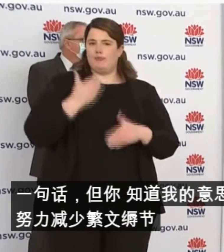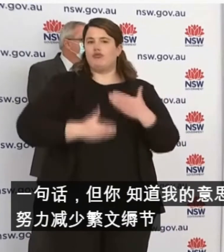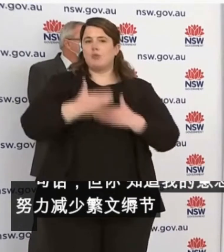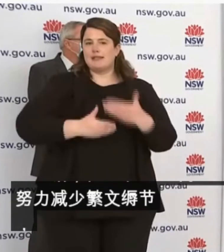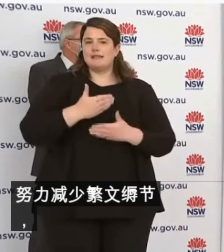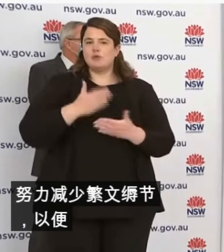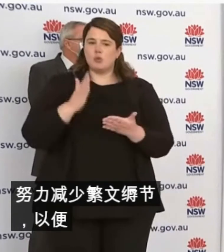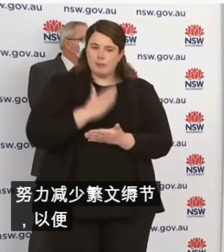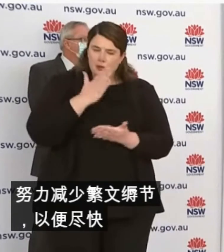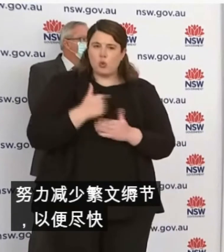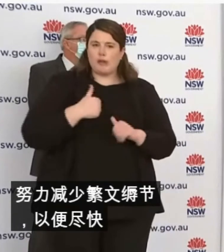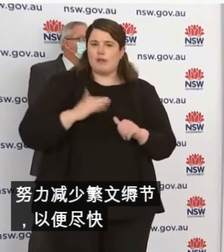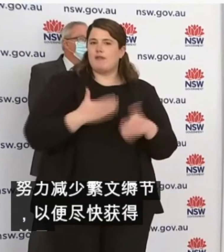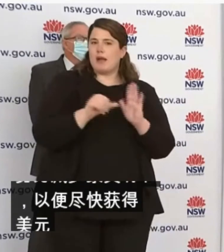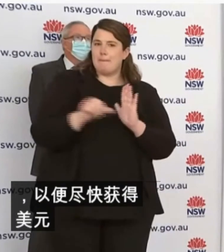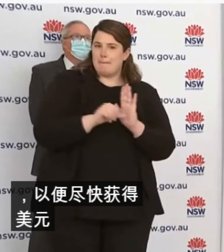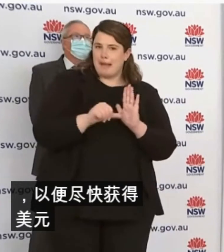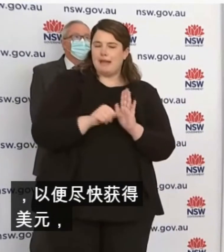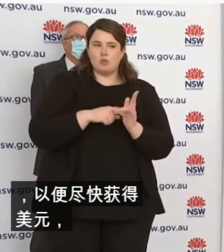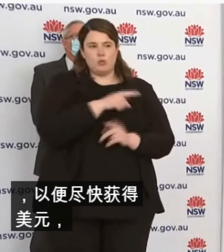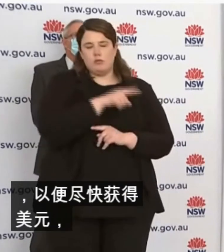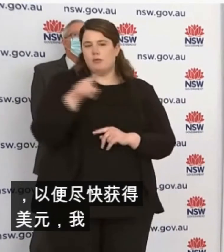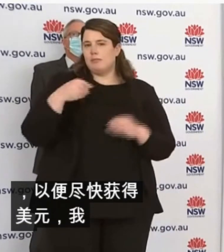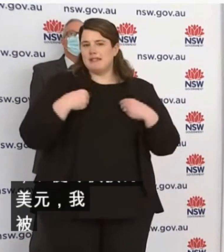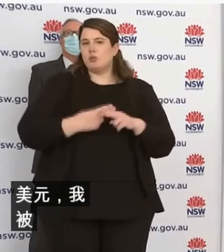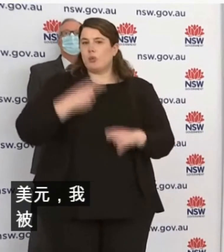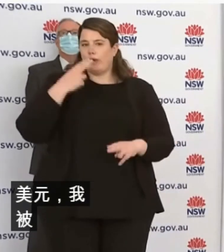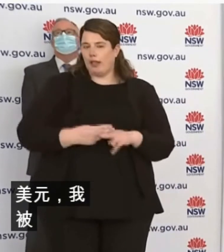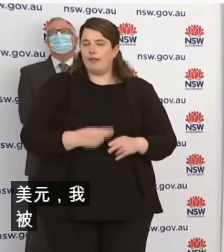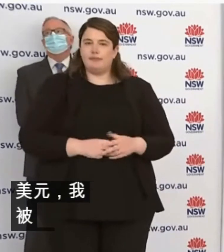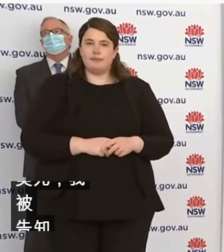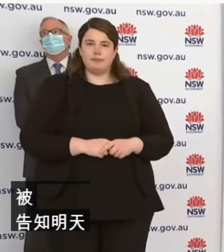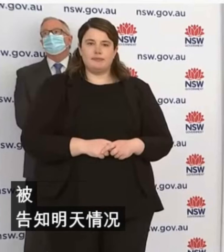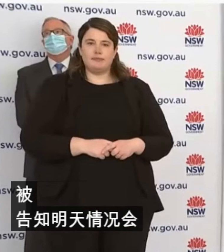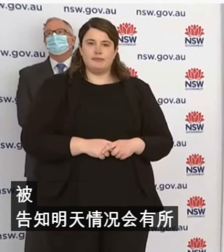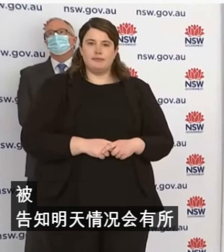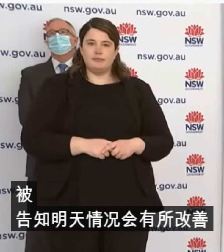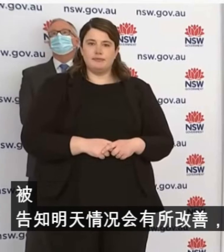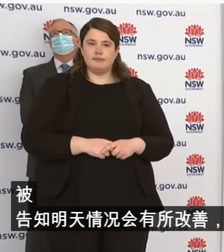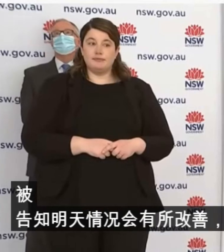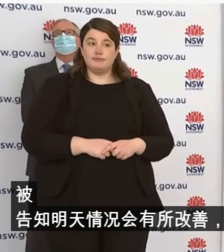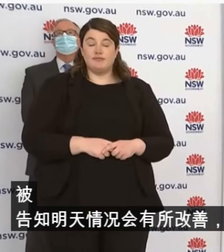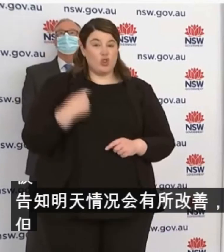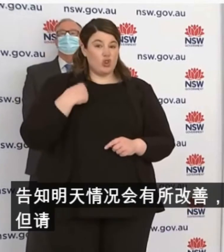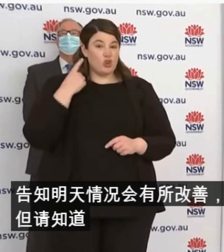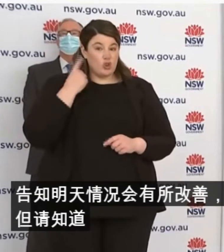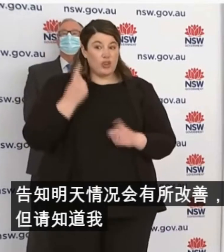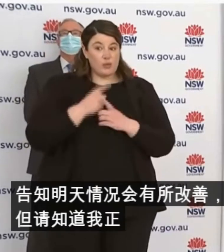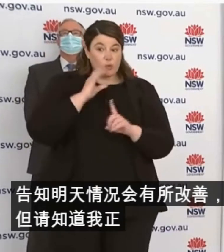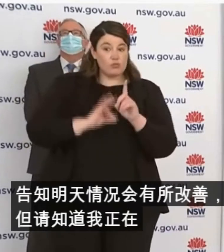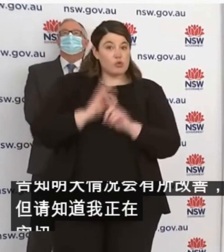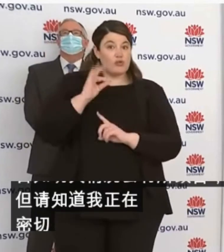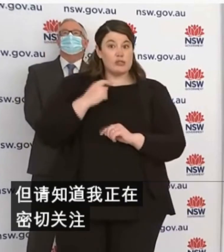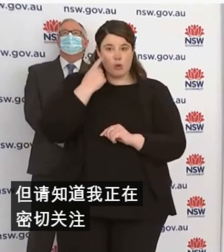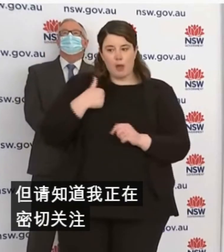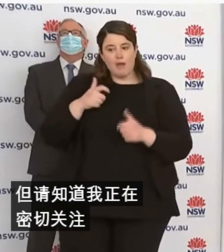tape in order to provide access to the dollars as soon as possible. And I have been advised that things will improve from tomorrow, but please know that I'm